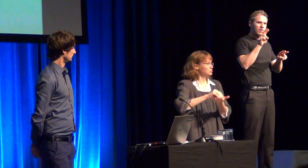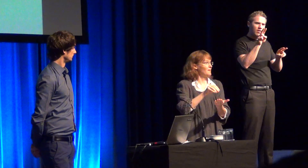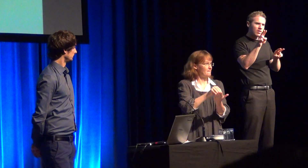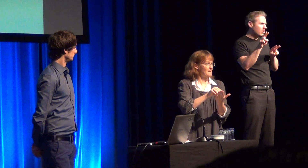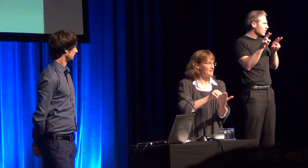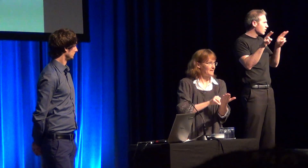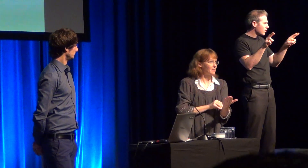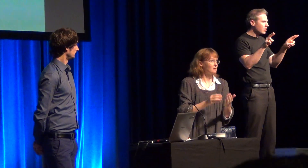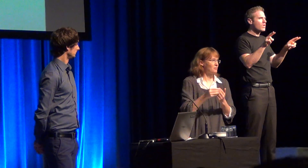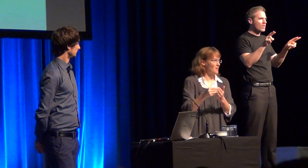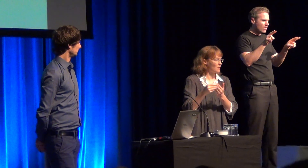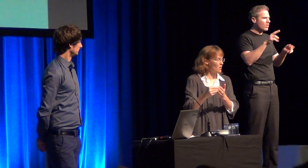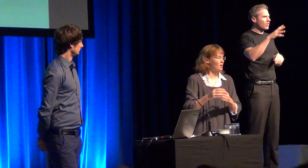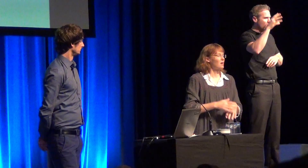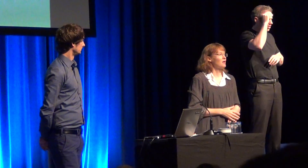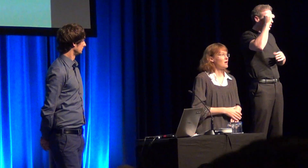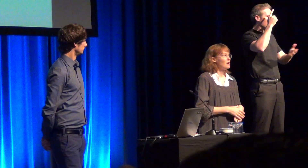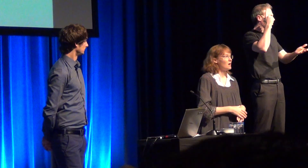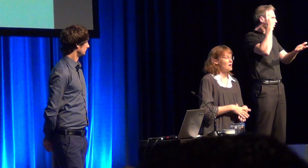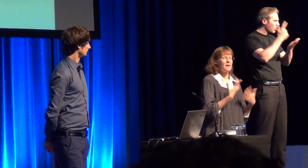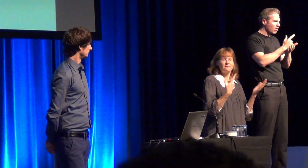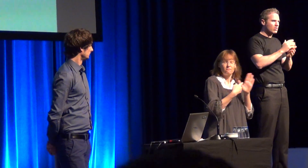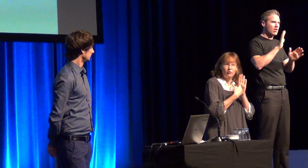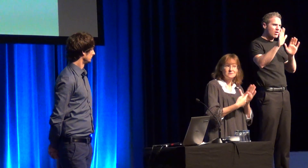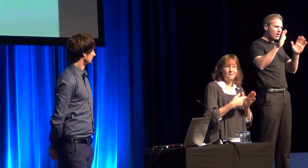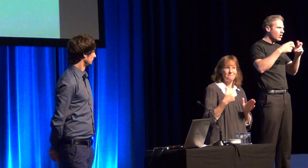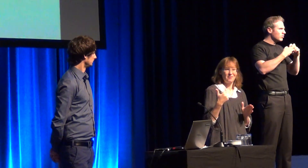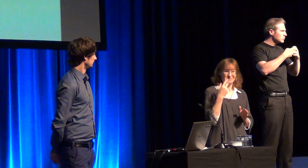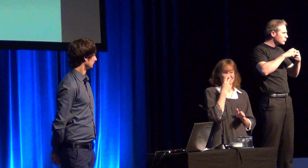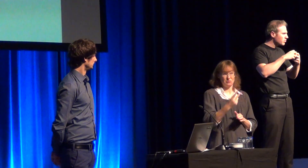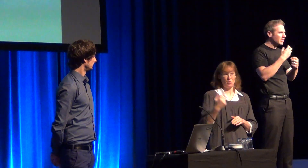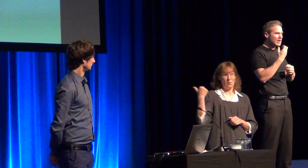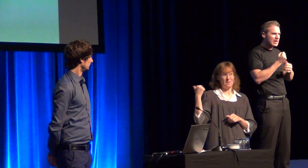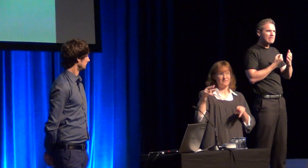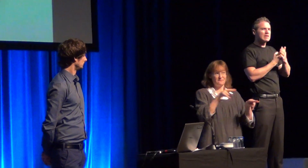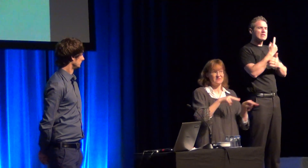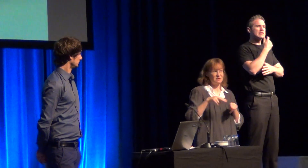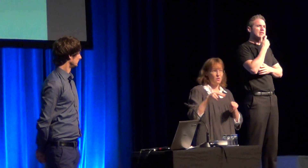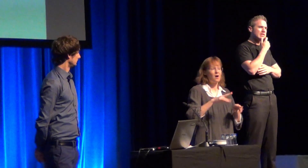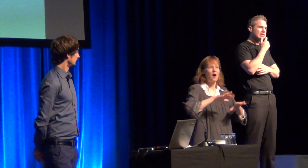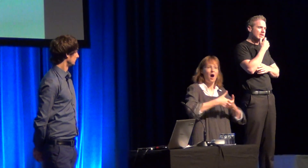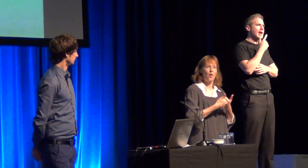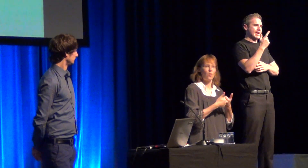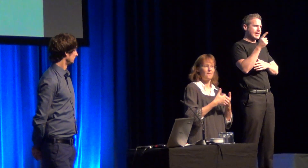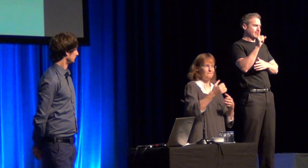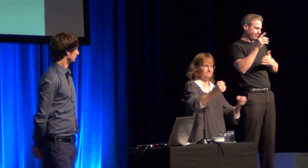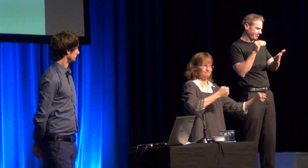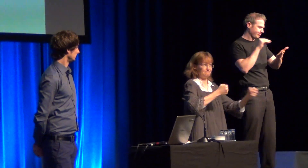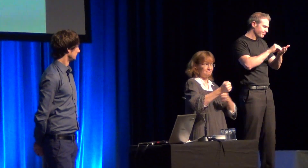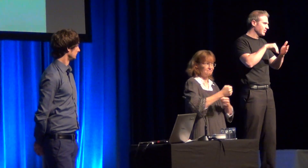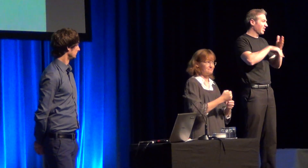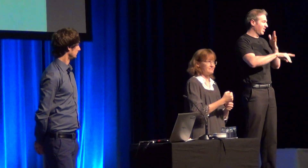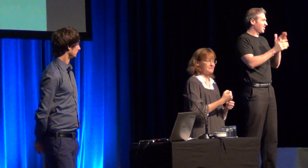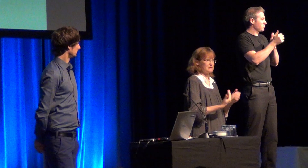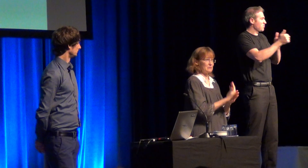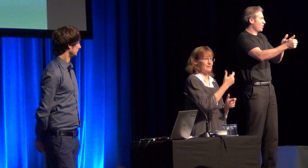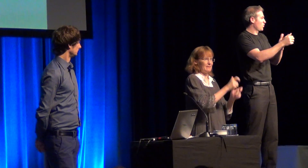those issues. So all those problems that have been experienced were highlighted in the manual. For